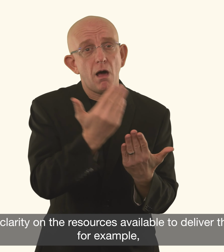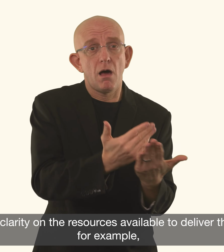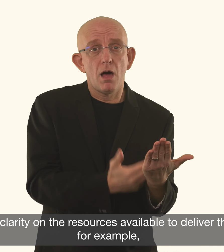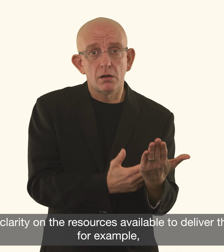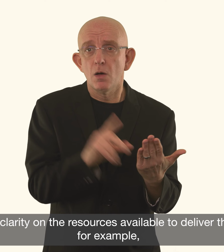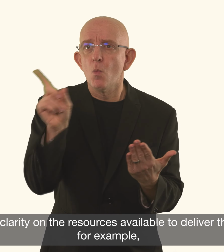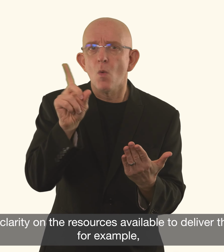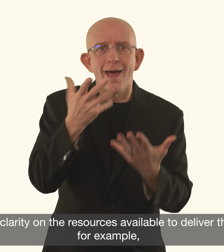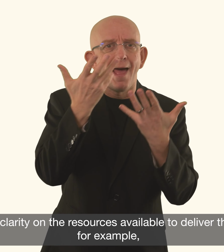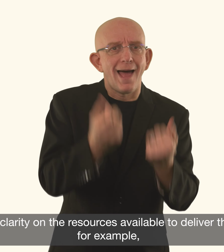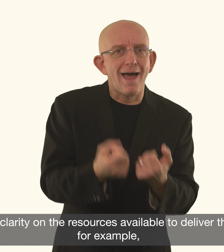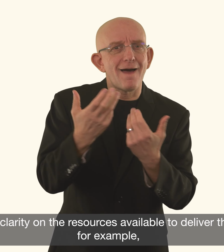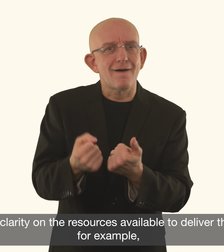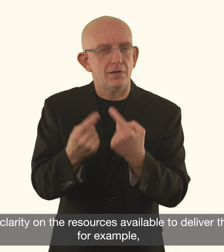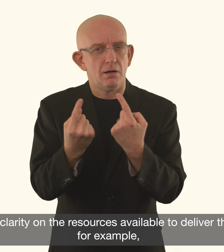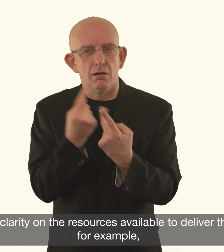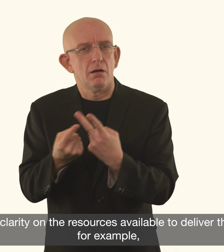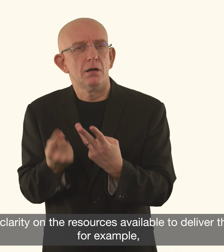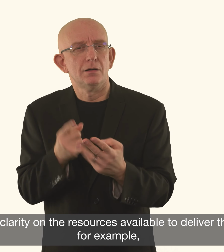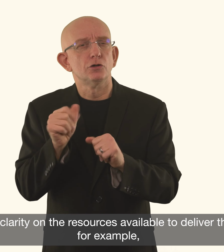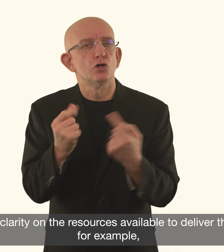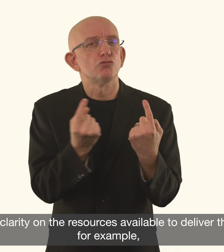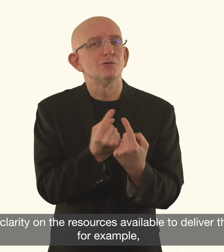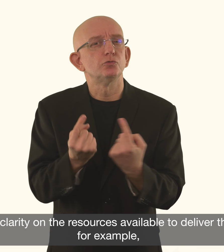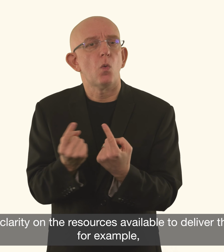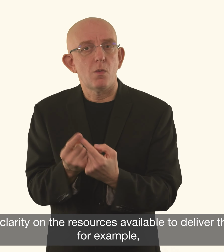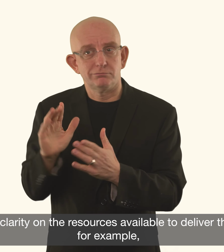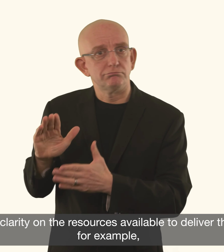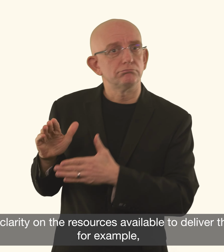It will also provide clarity on the resources available to deliver the right provision.